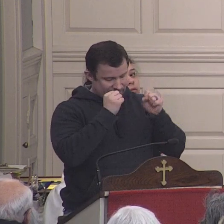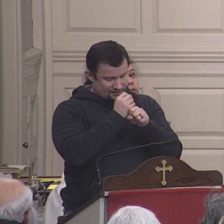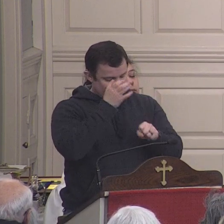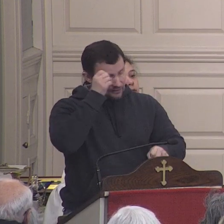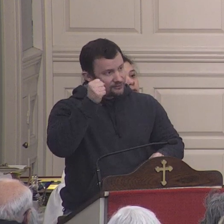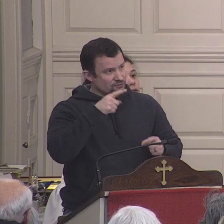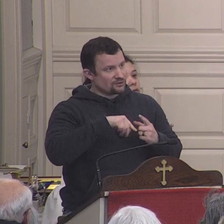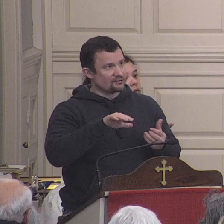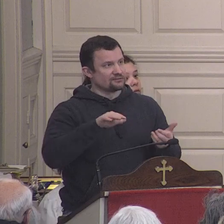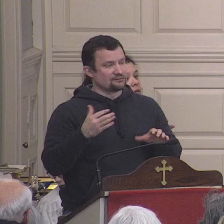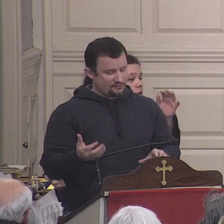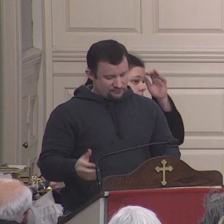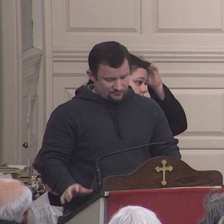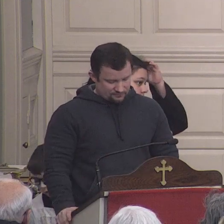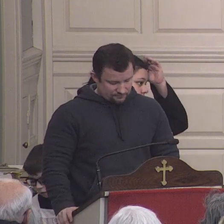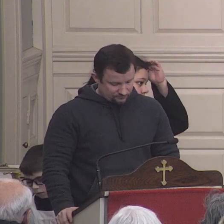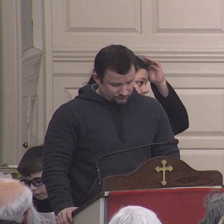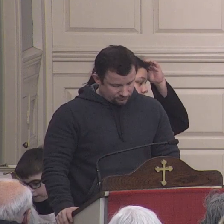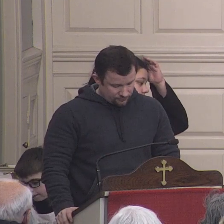to natural death.